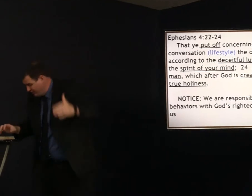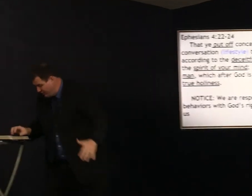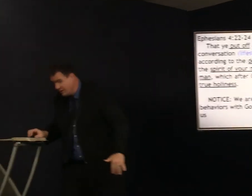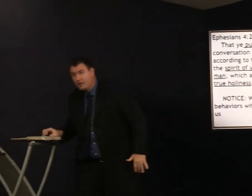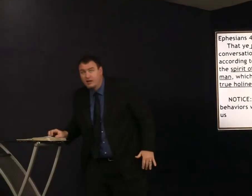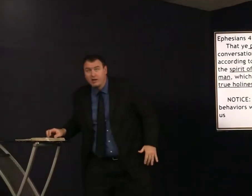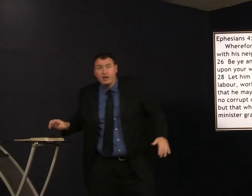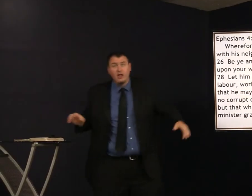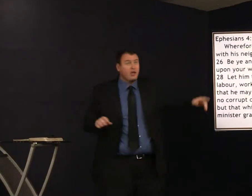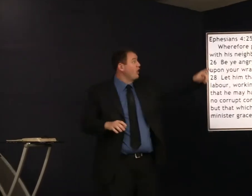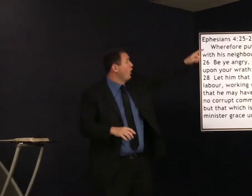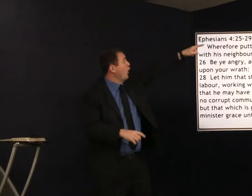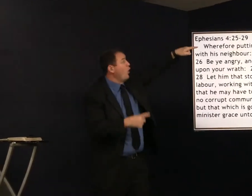us.